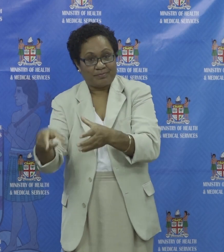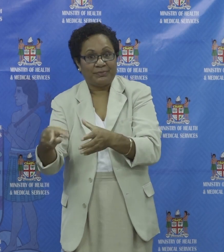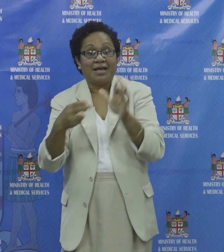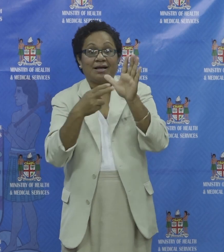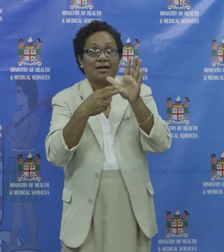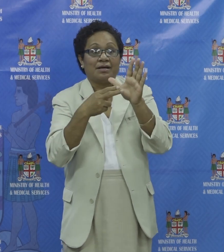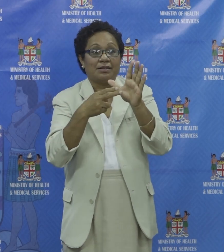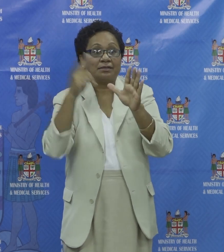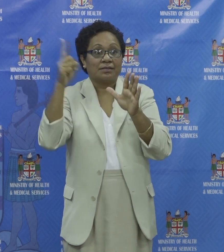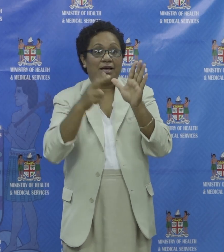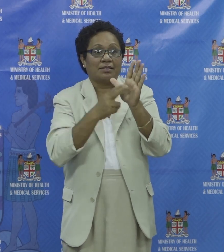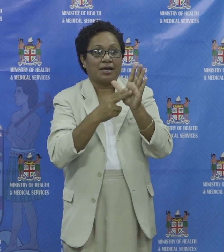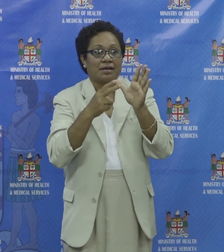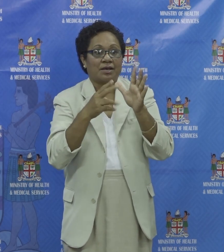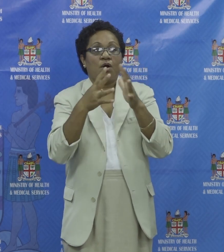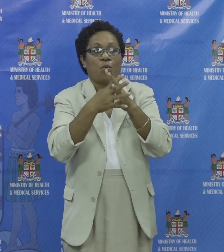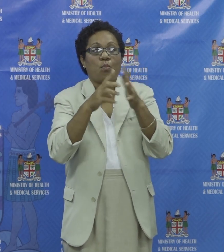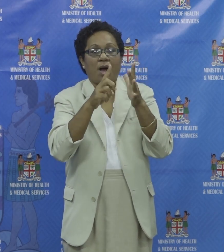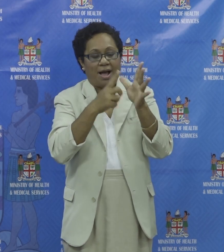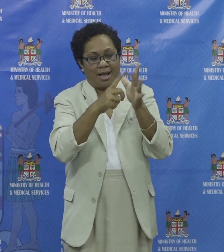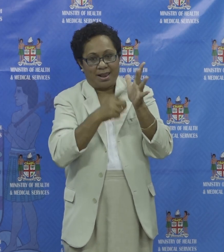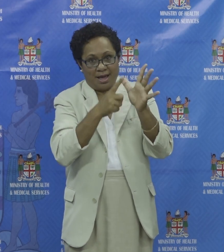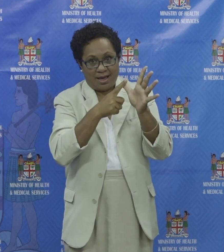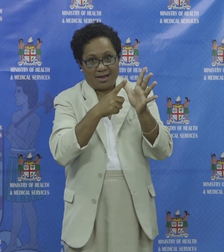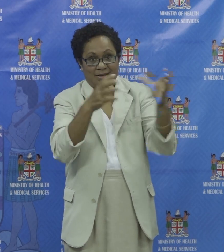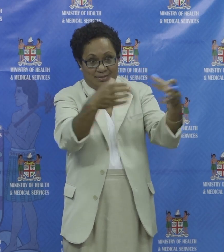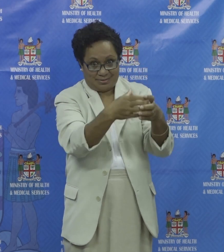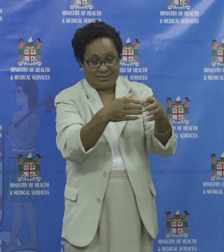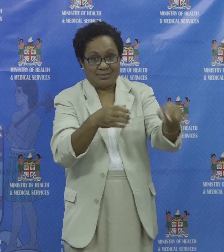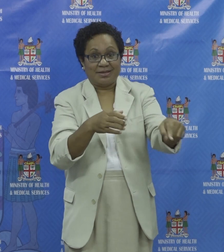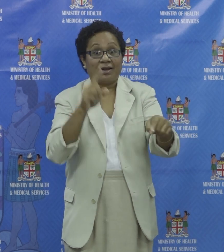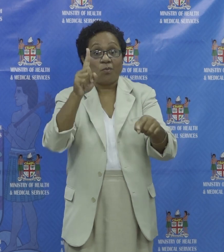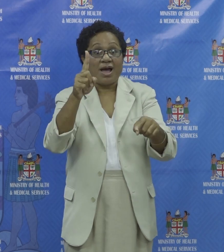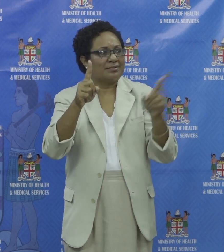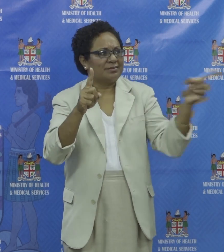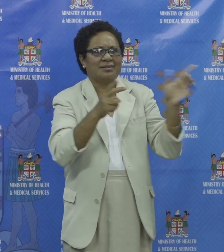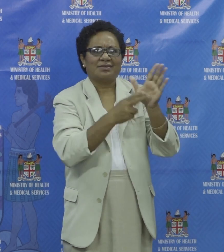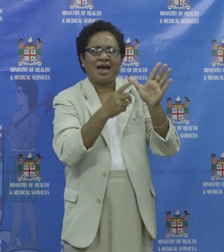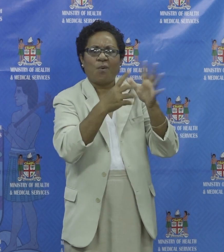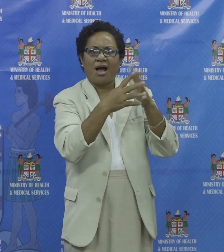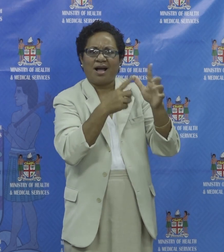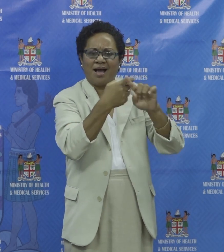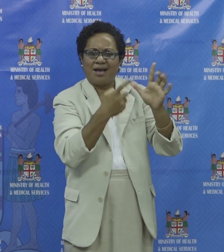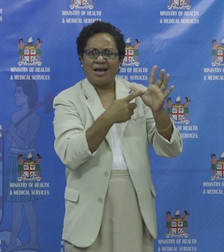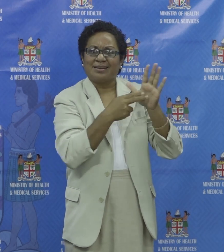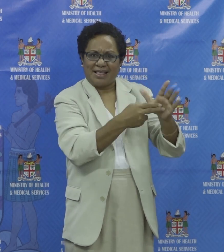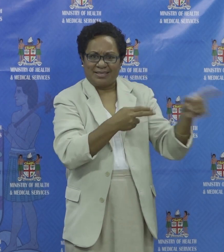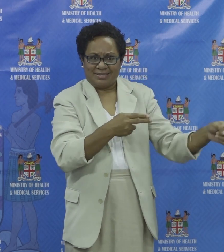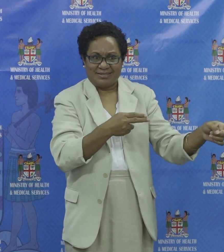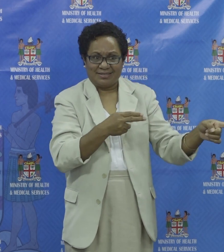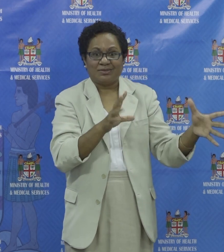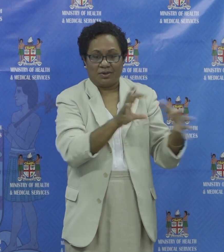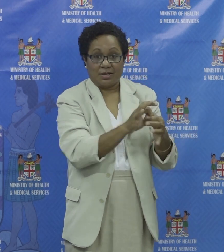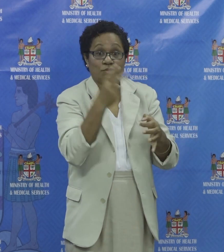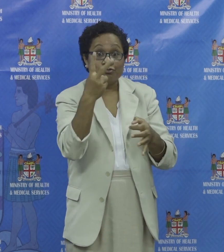from the Nawaka cluster and works at the Nadi hospital, and 2 have been detected at